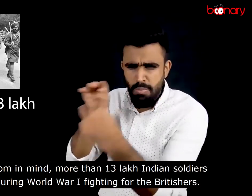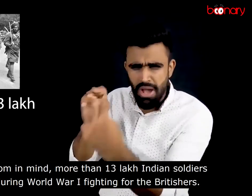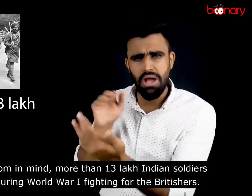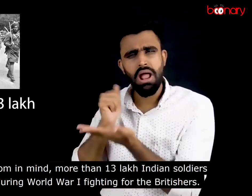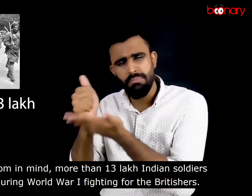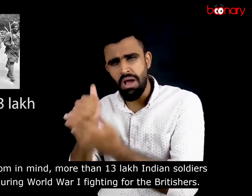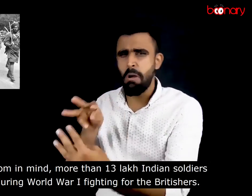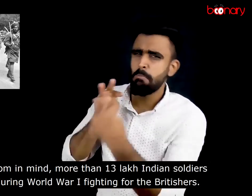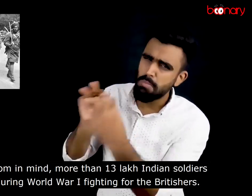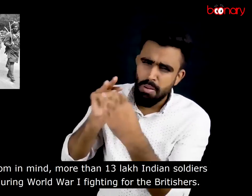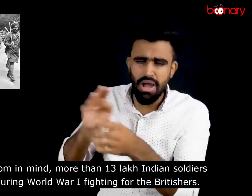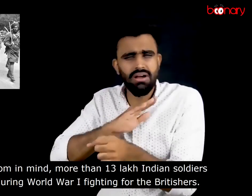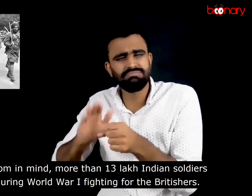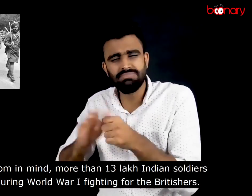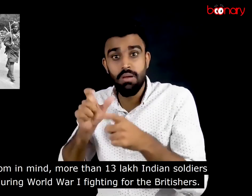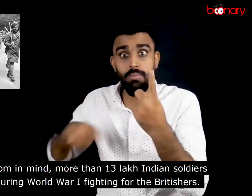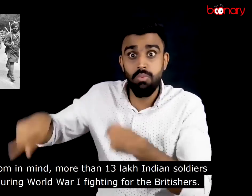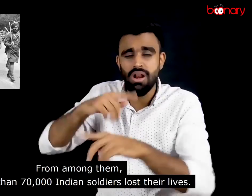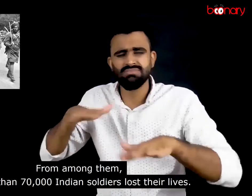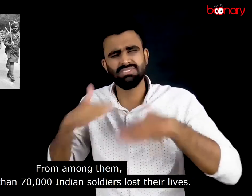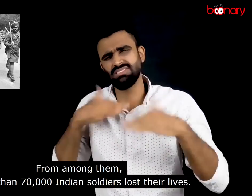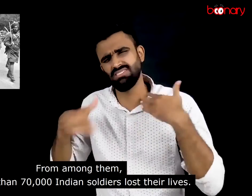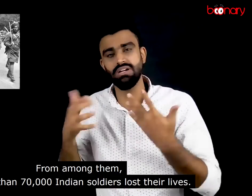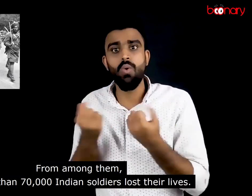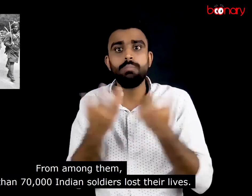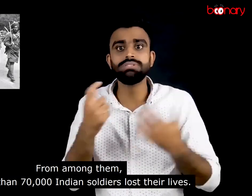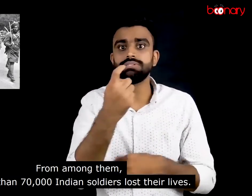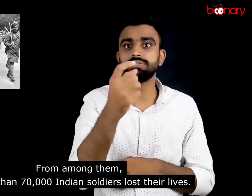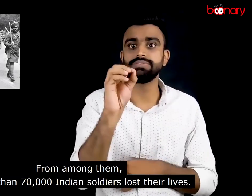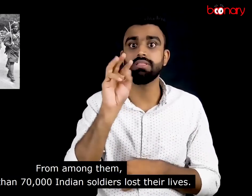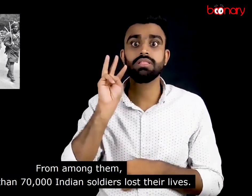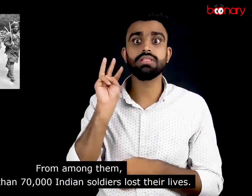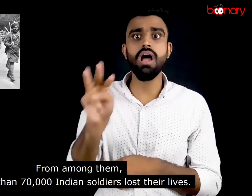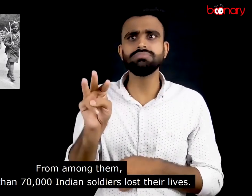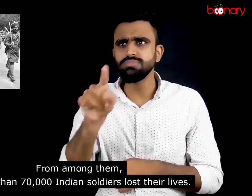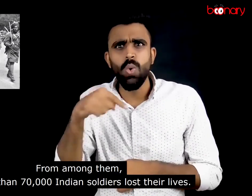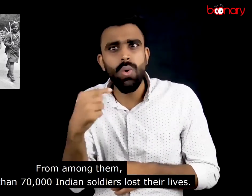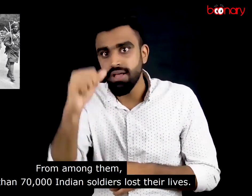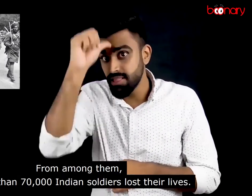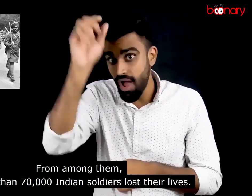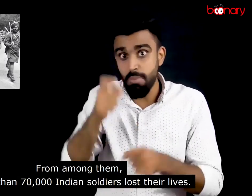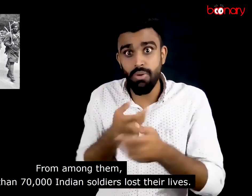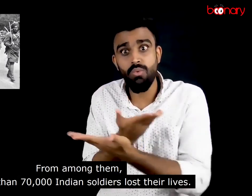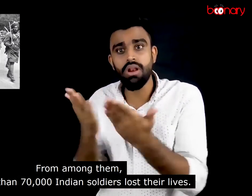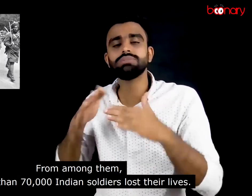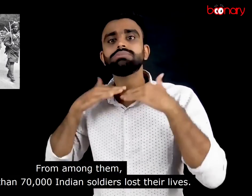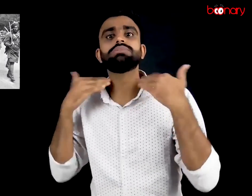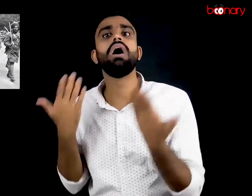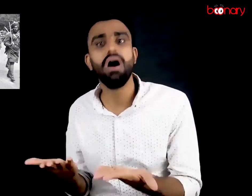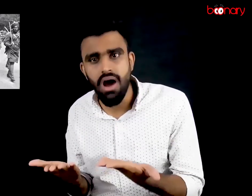World War, fighting for the Britishers. From among them, more than 70,000 Indian soldiers lost their lives.